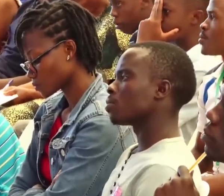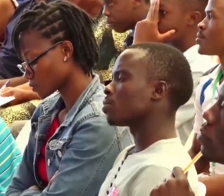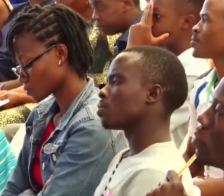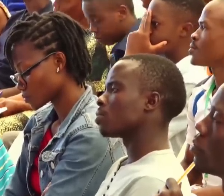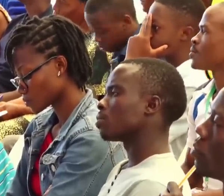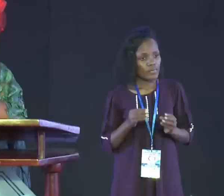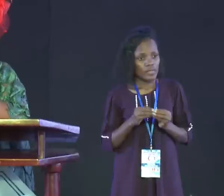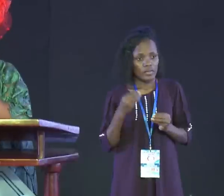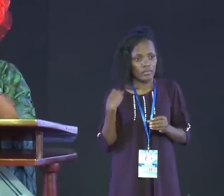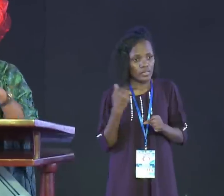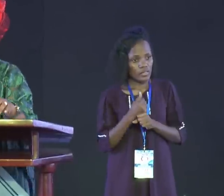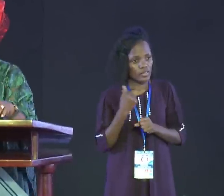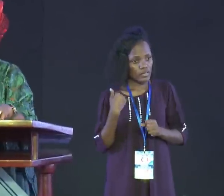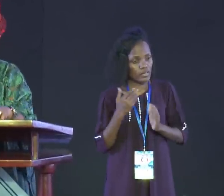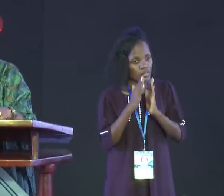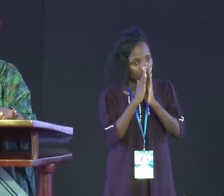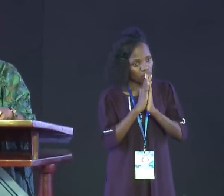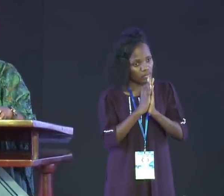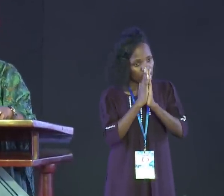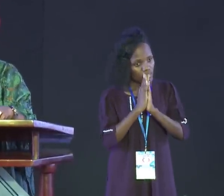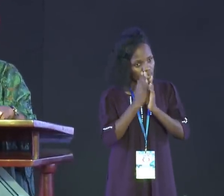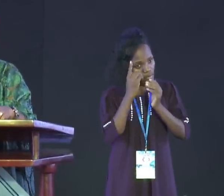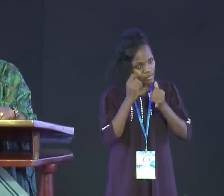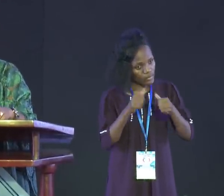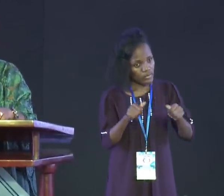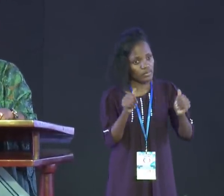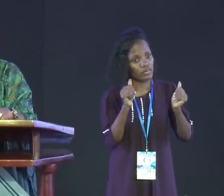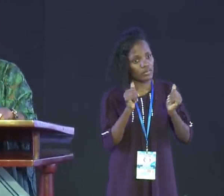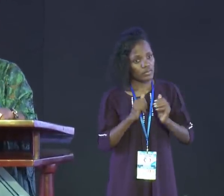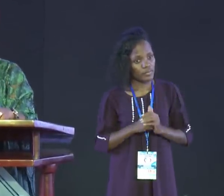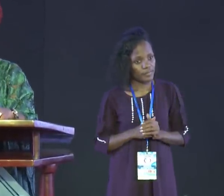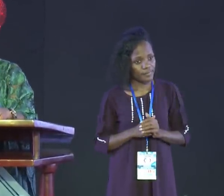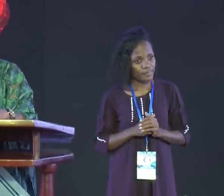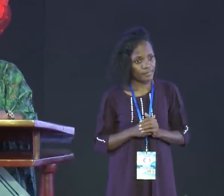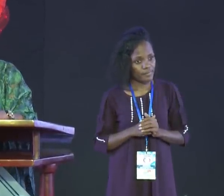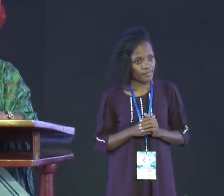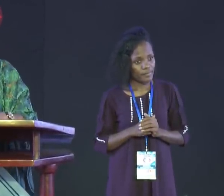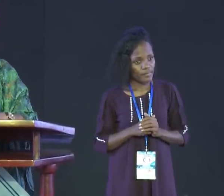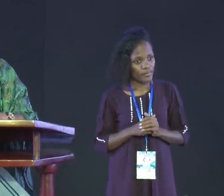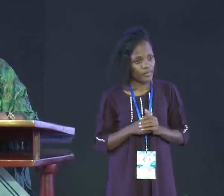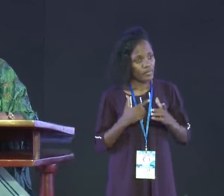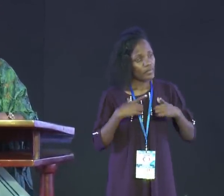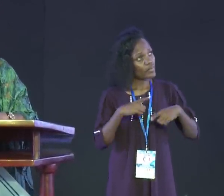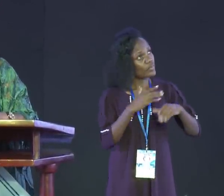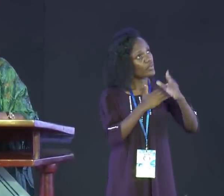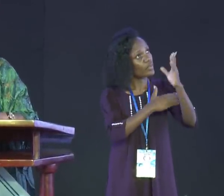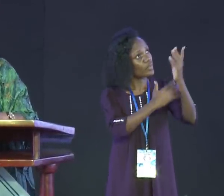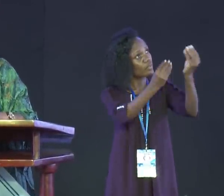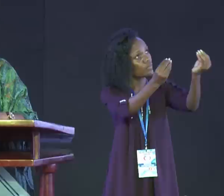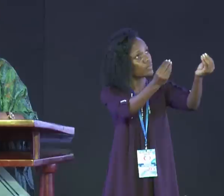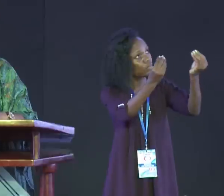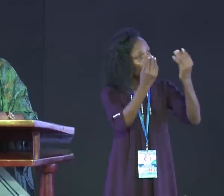Abaluganda twesabire. Friends, let's pray for ourselves. Mukama atuwa amanyi mu muntu afo